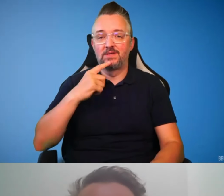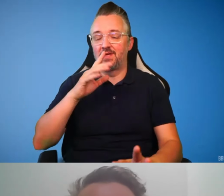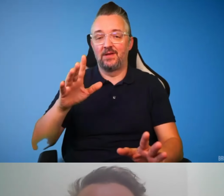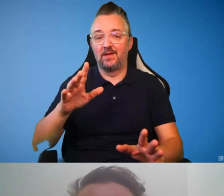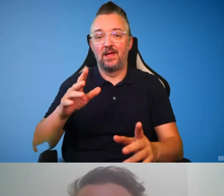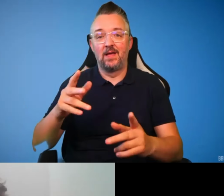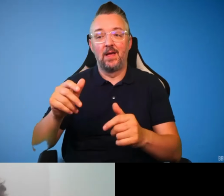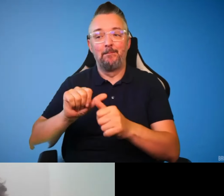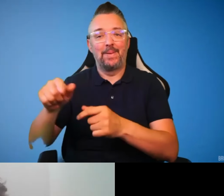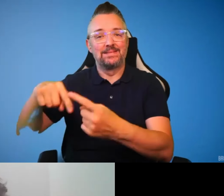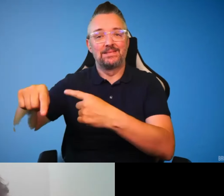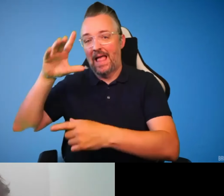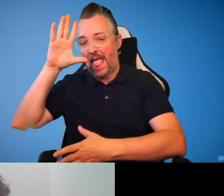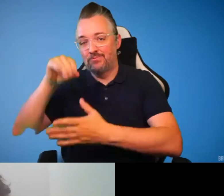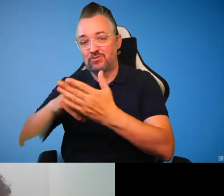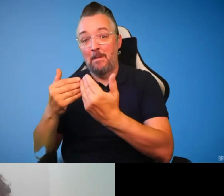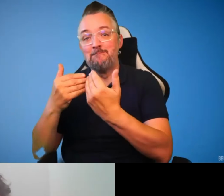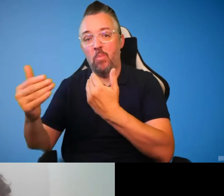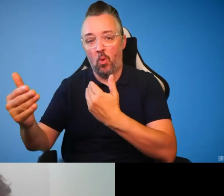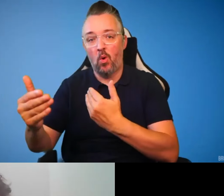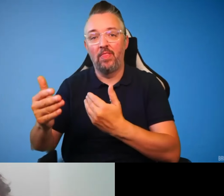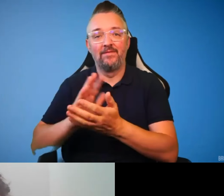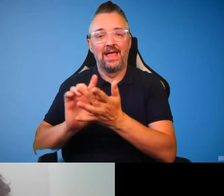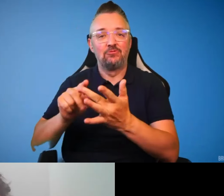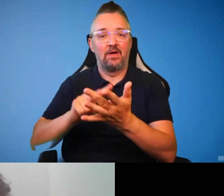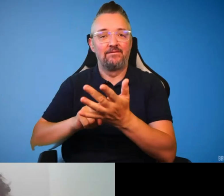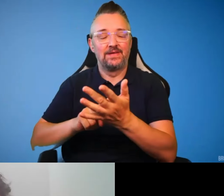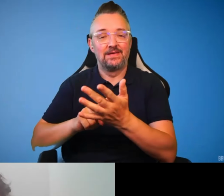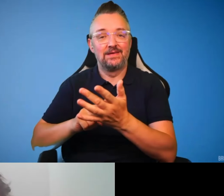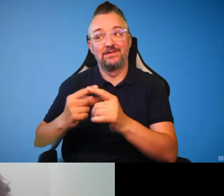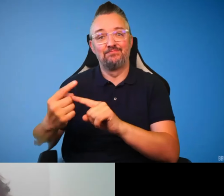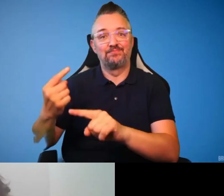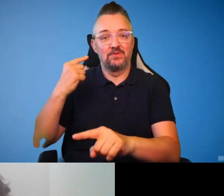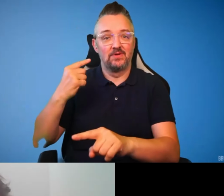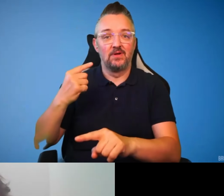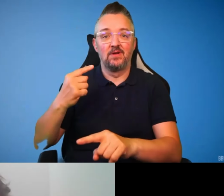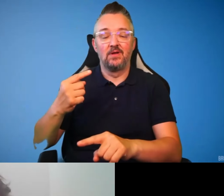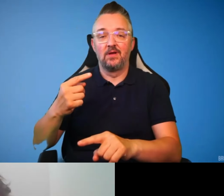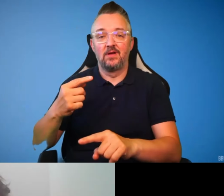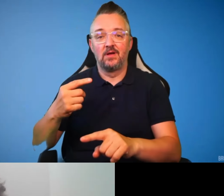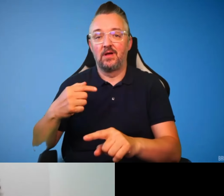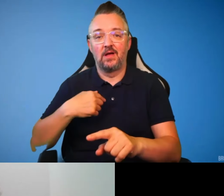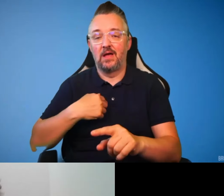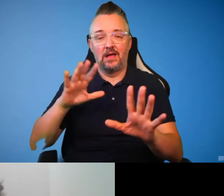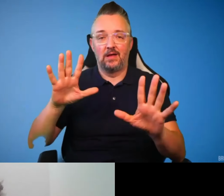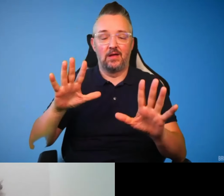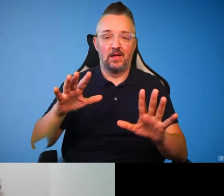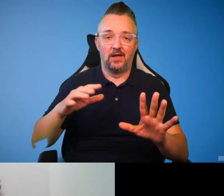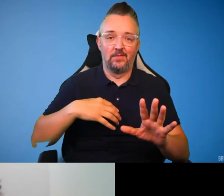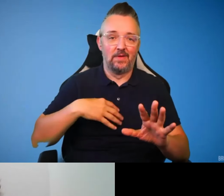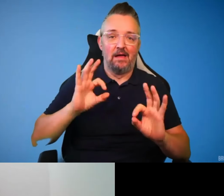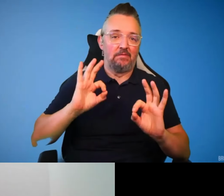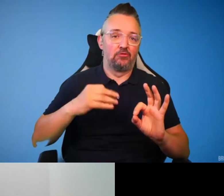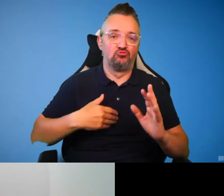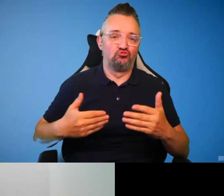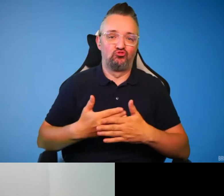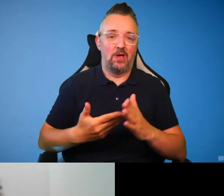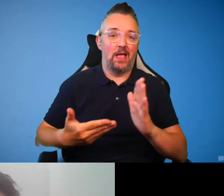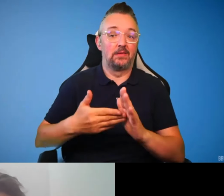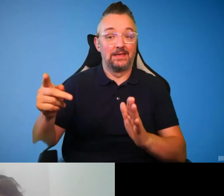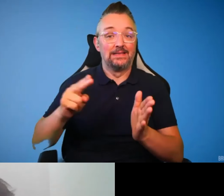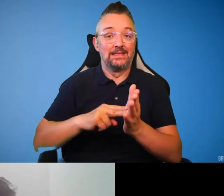who've got a lot more experience of the HIV epidemic than me. If they want to add anything, I wouldn't suppose to add anything other than what Nikki